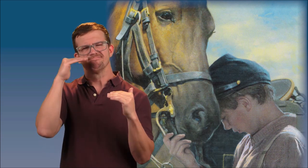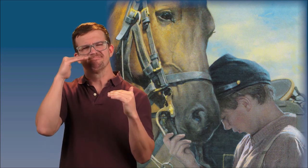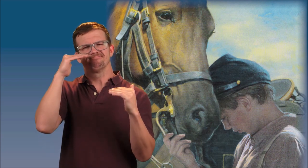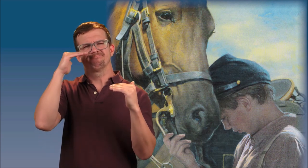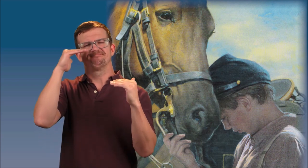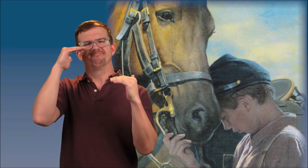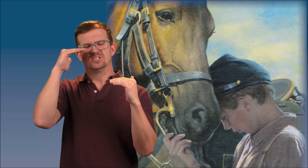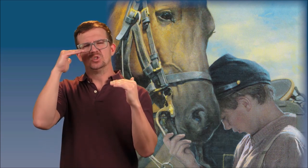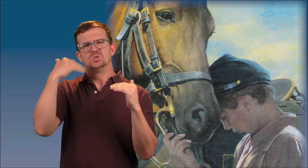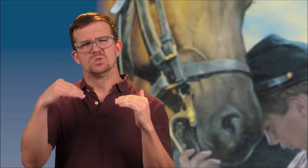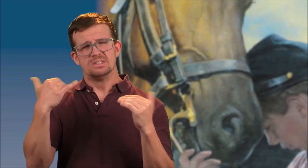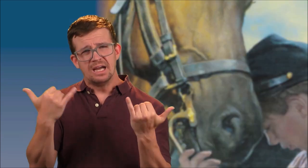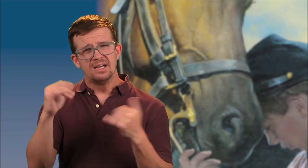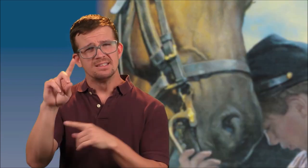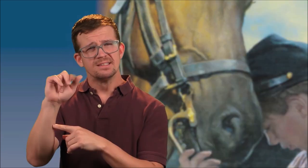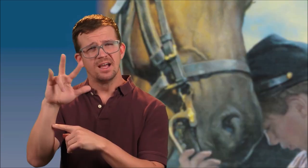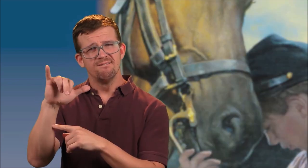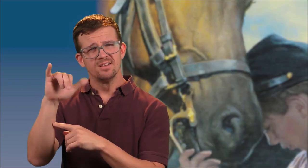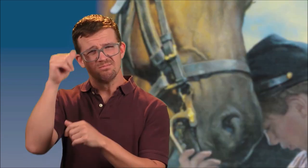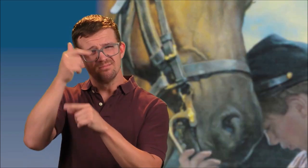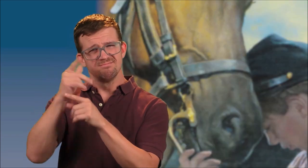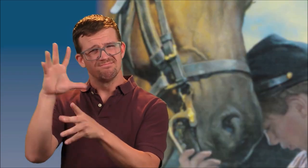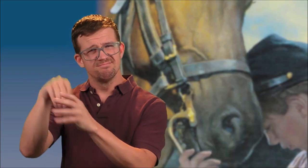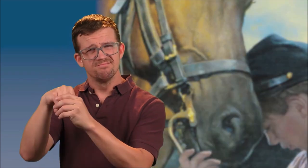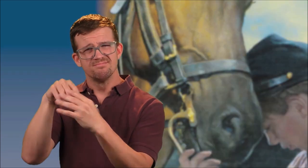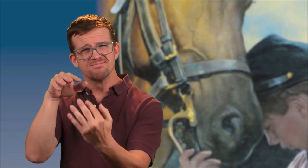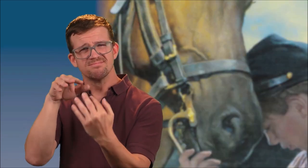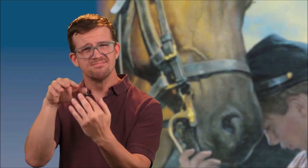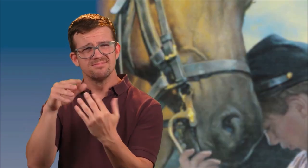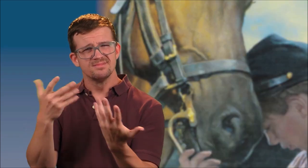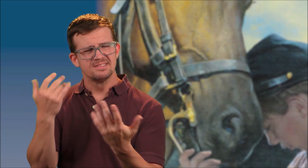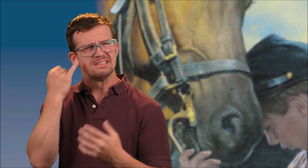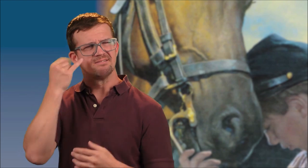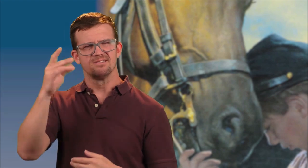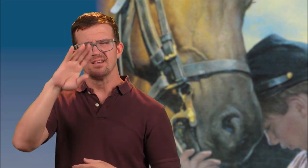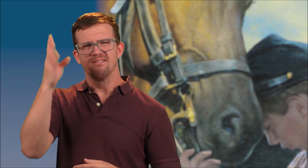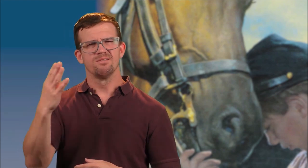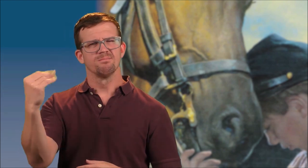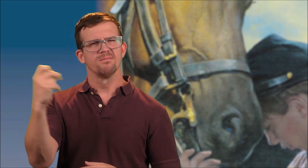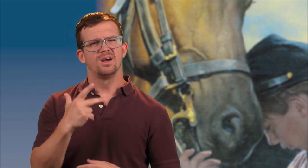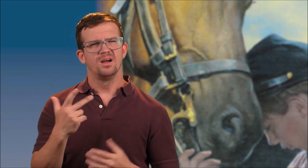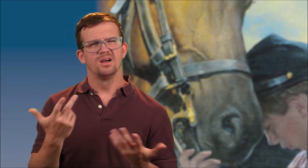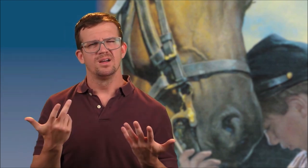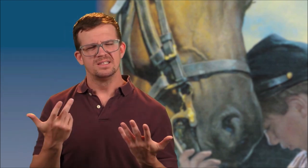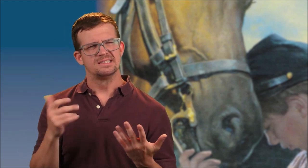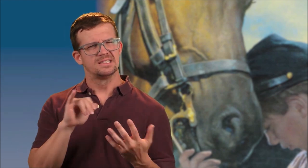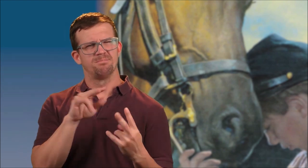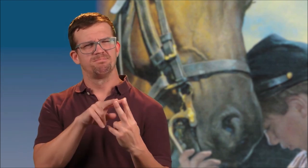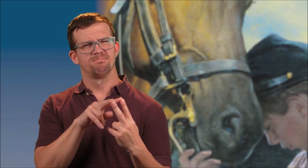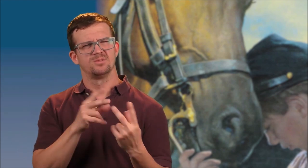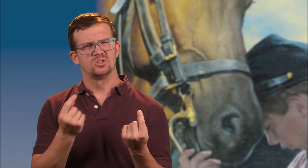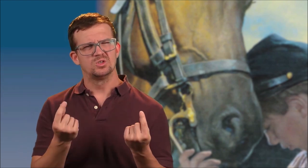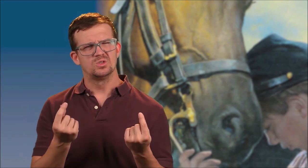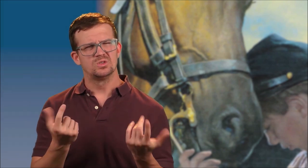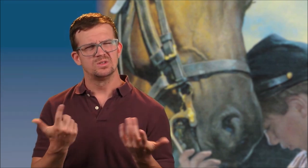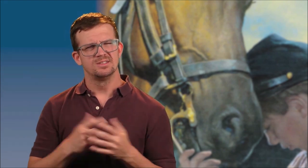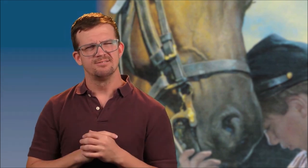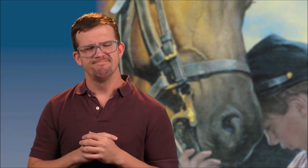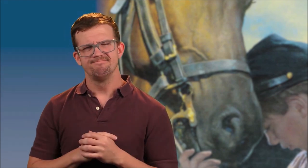When Gabe thought about Josh and Tuck, he wanted to cry. Now Davy was in the fight. What if Davy didn't come back